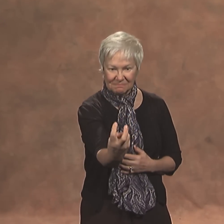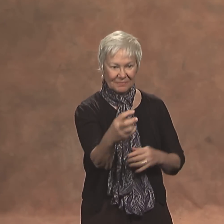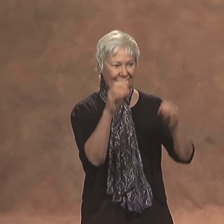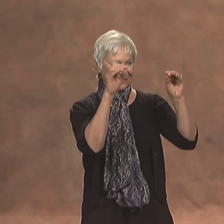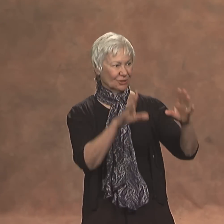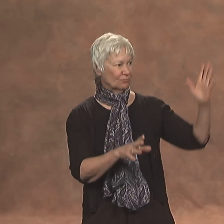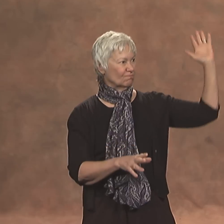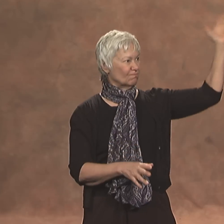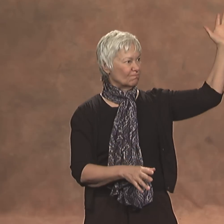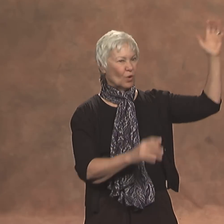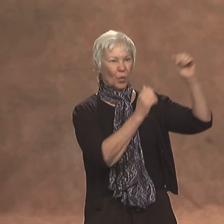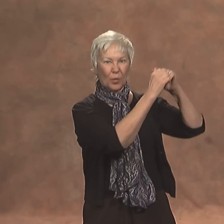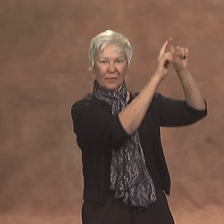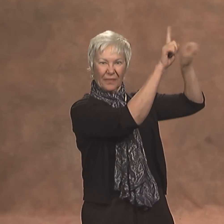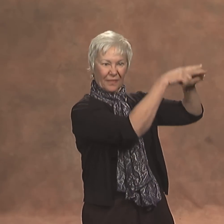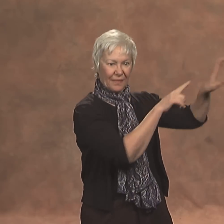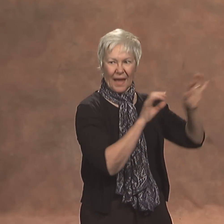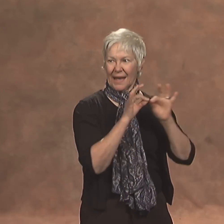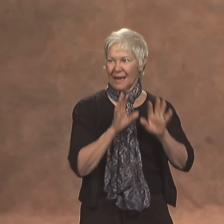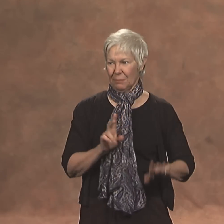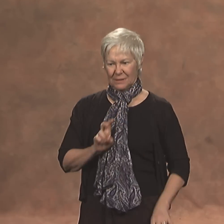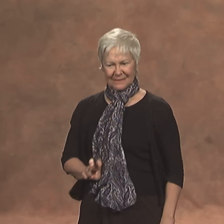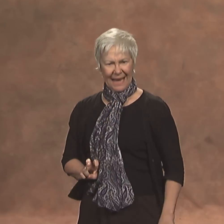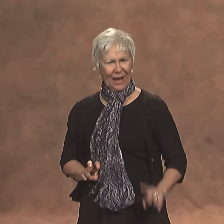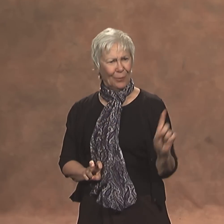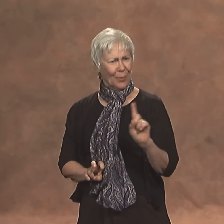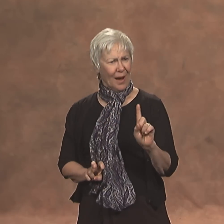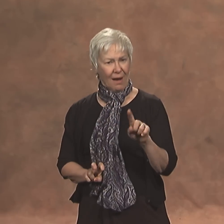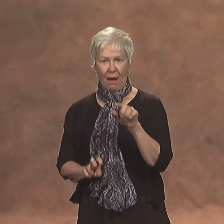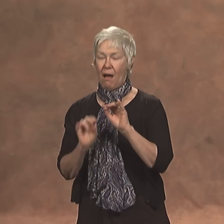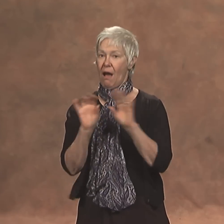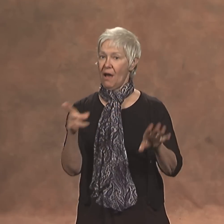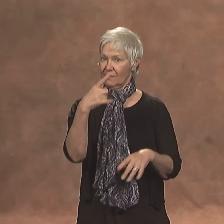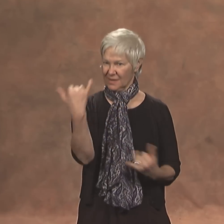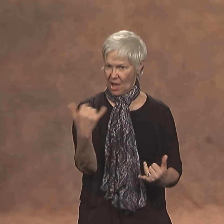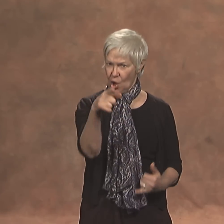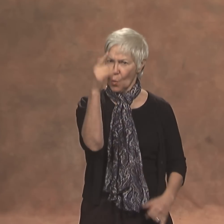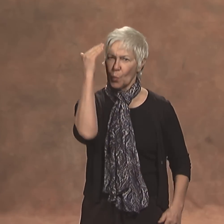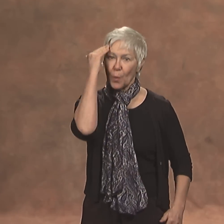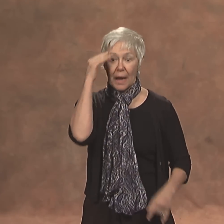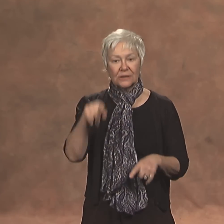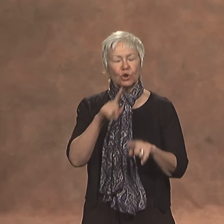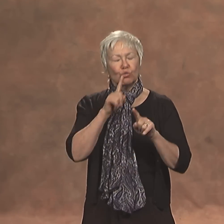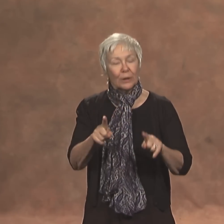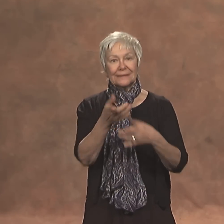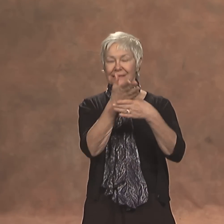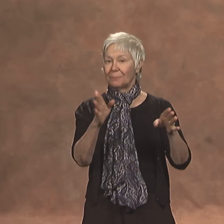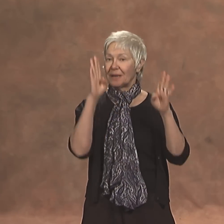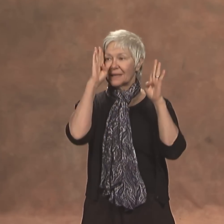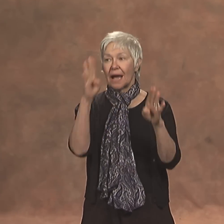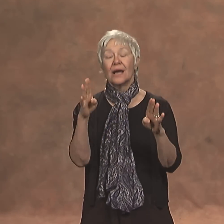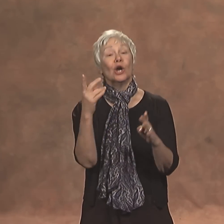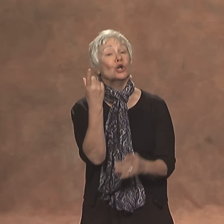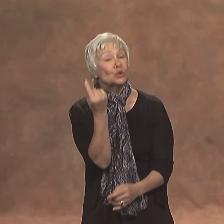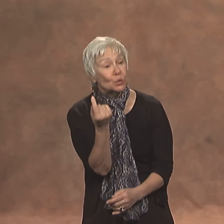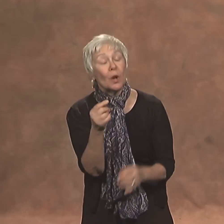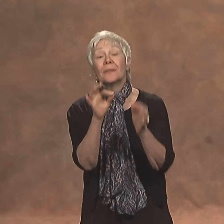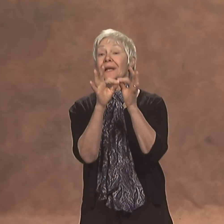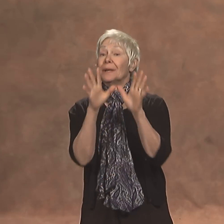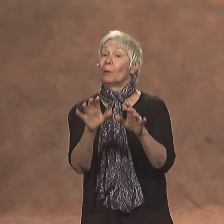Certainly, that is a challenge when you have an instructor at the front of the room, an interpreter, and materials to be looked at. And these are